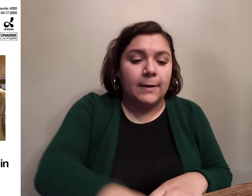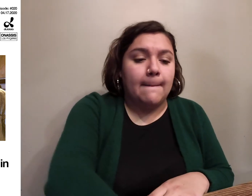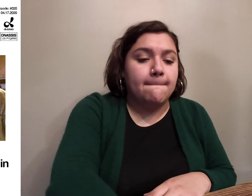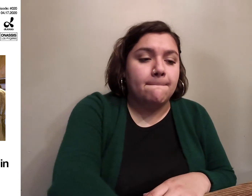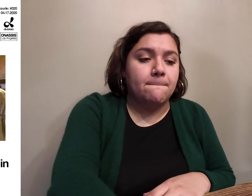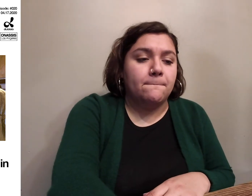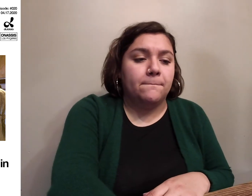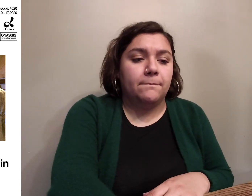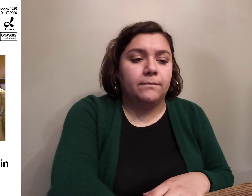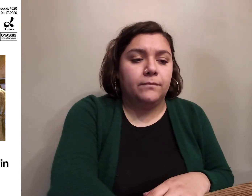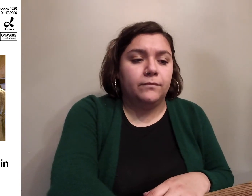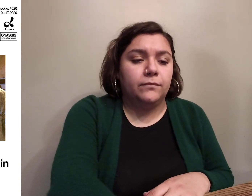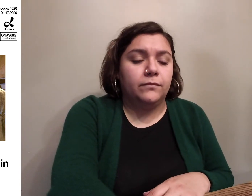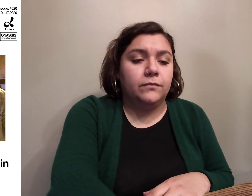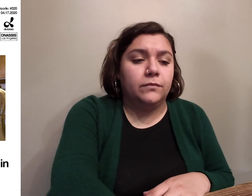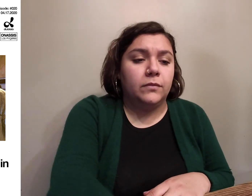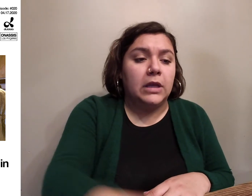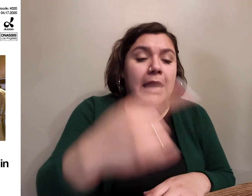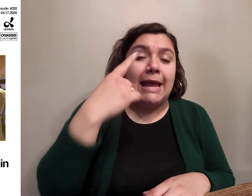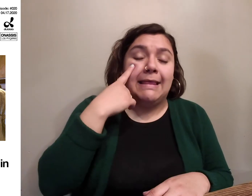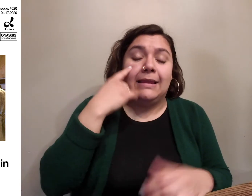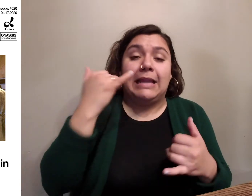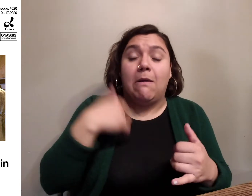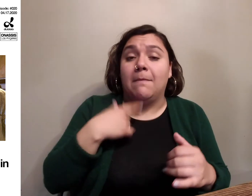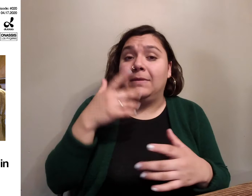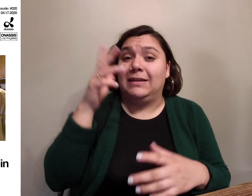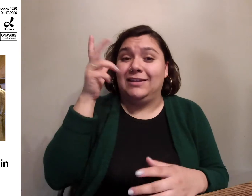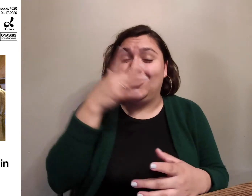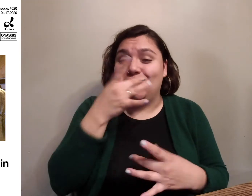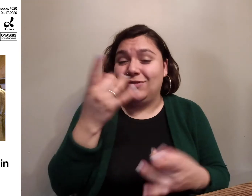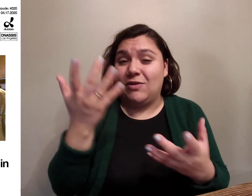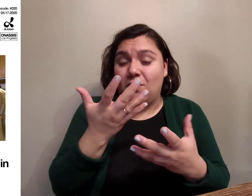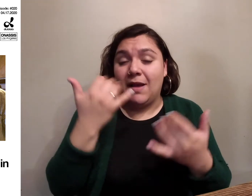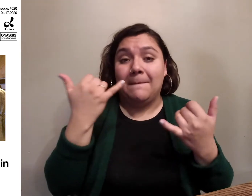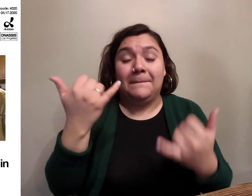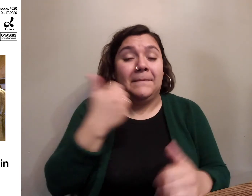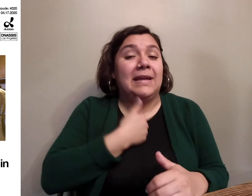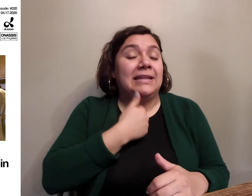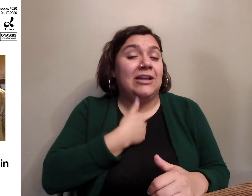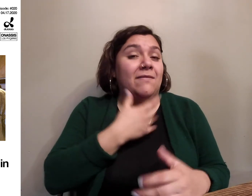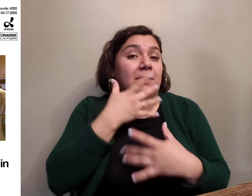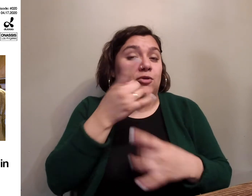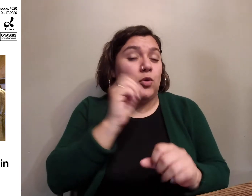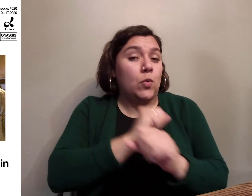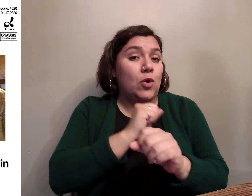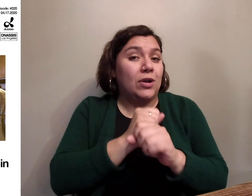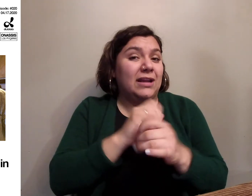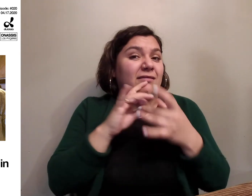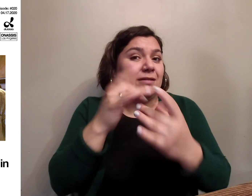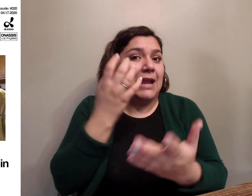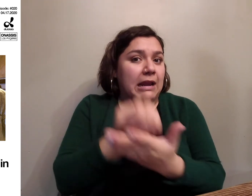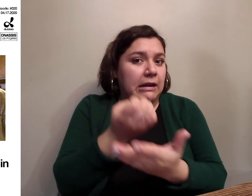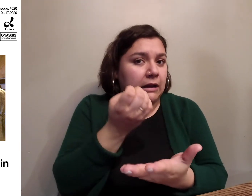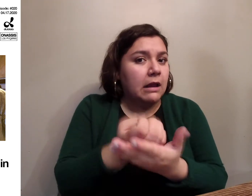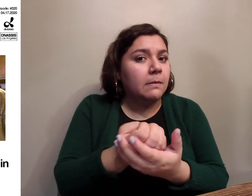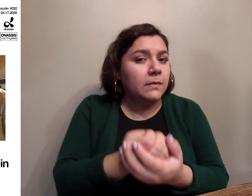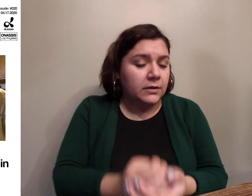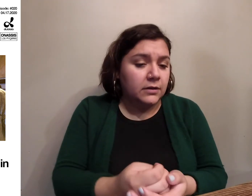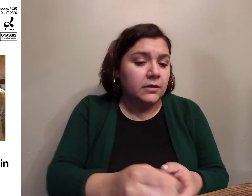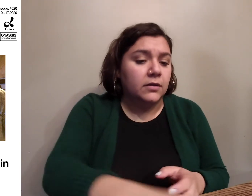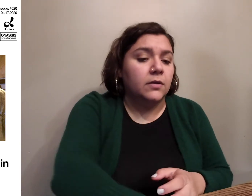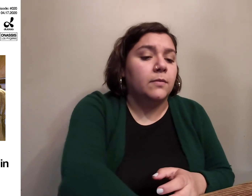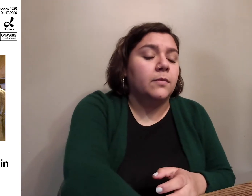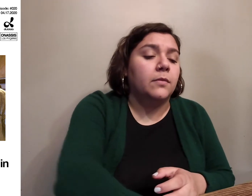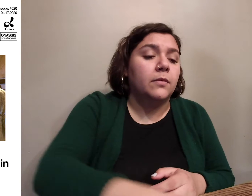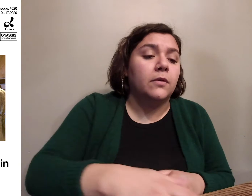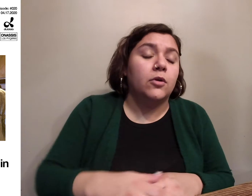the thing that I'm really interested in, because I'm so interested in work, is economics. Right. And right now I see so